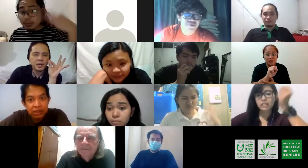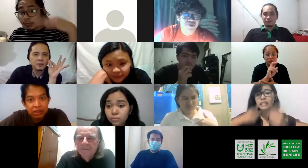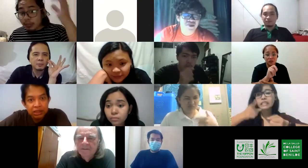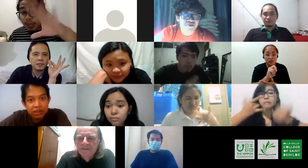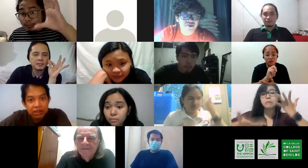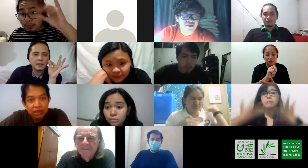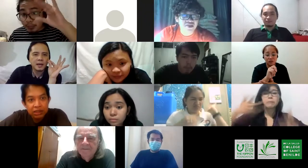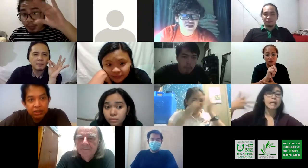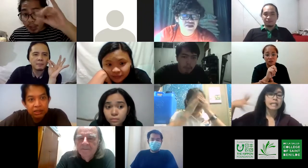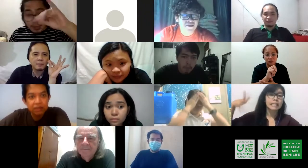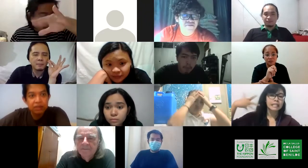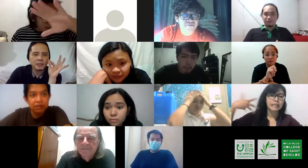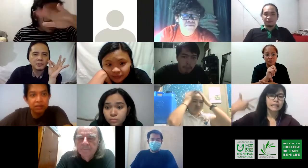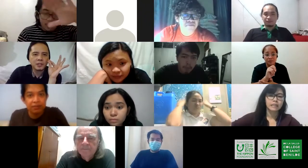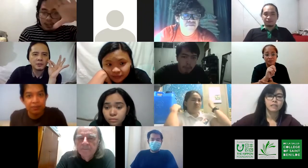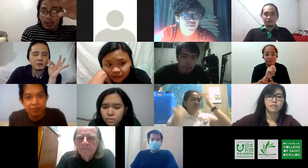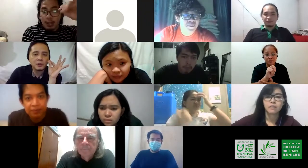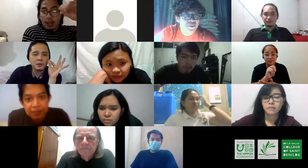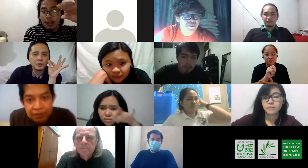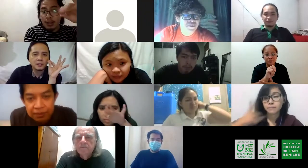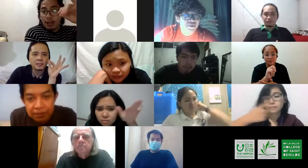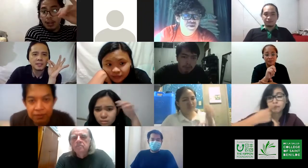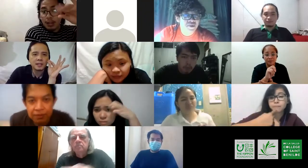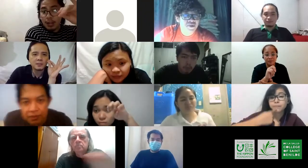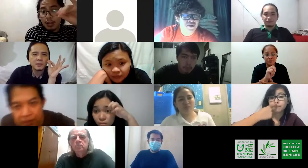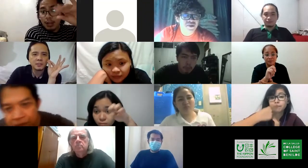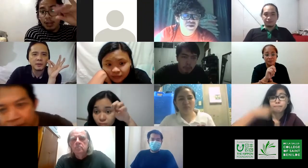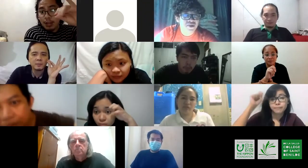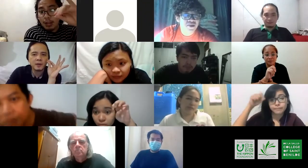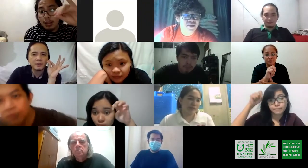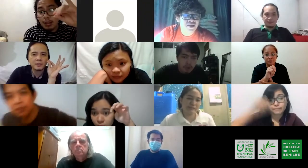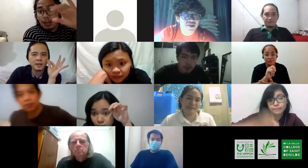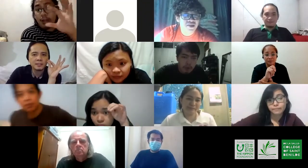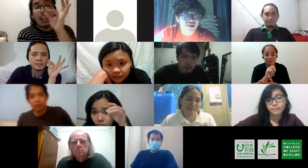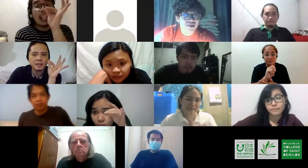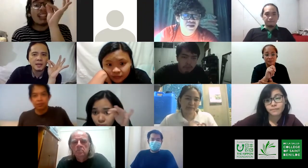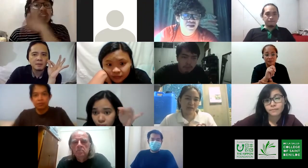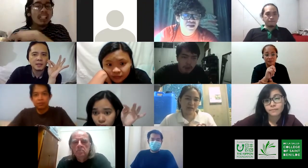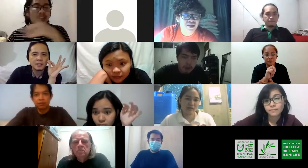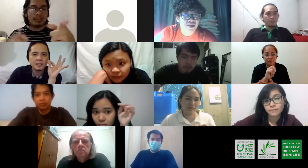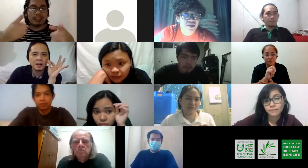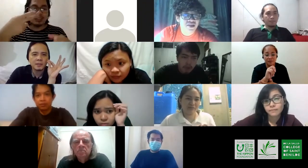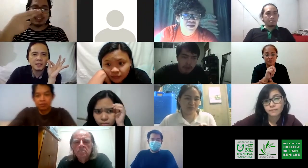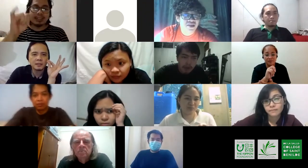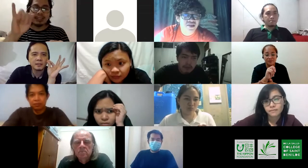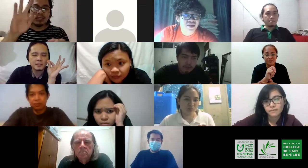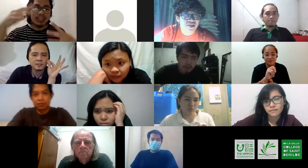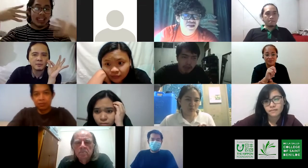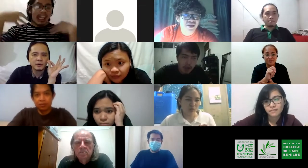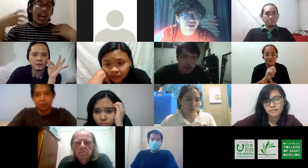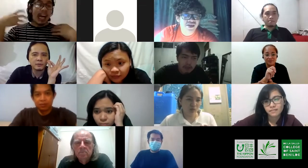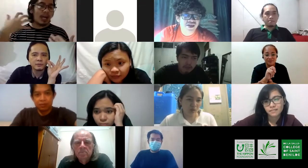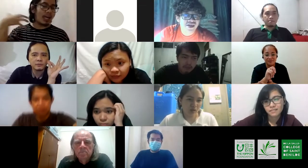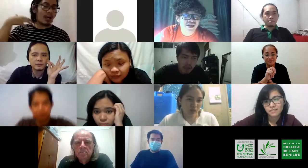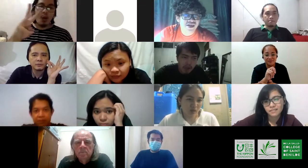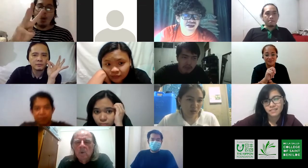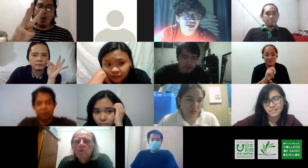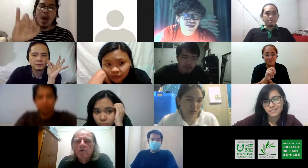please make sure that you do not discuss what's going to be on the test, because I will be taking the test tomorrow. No, it's